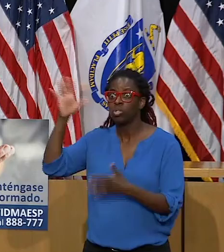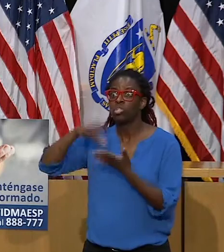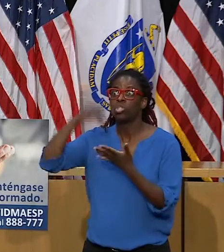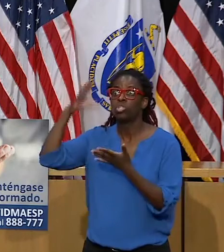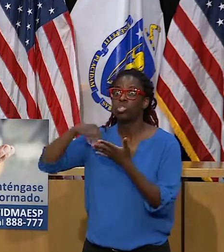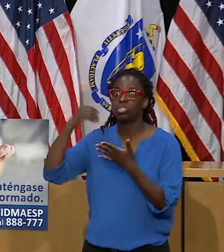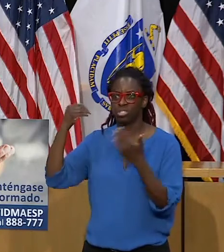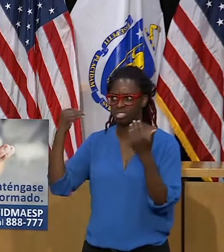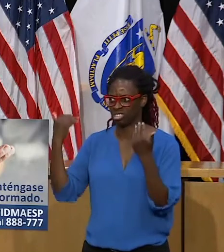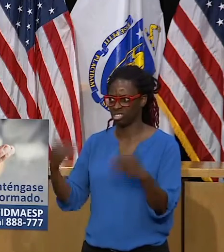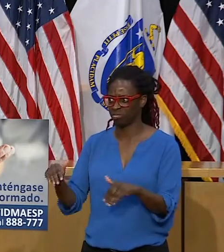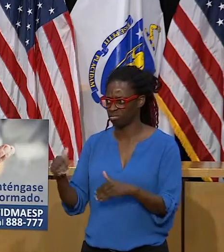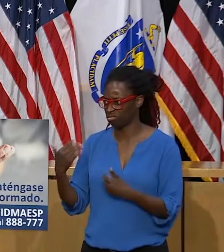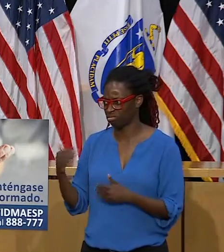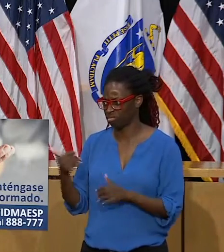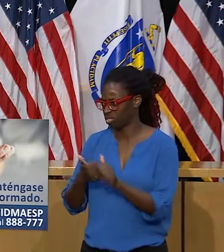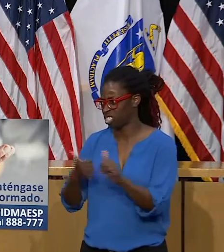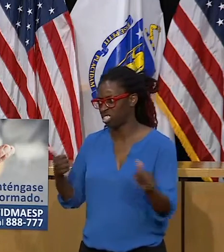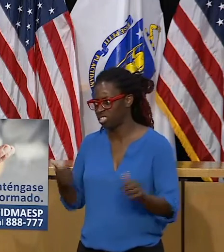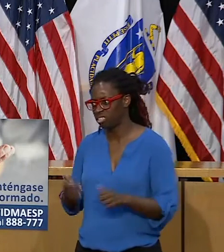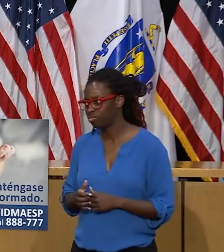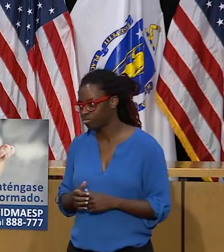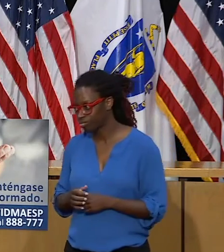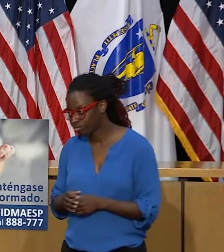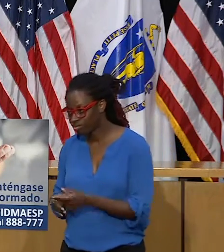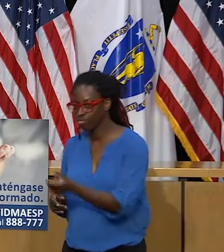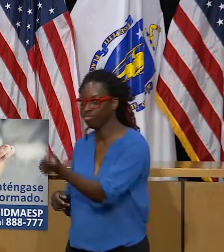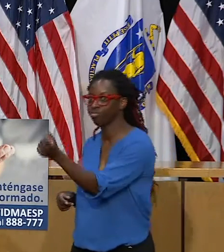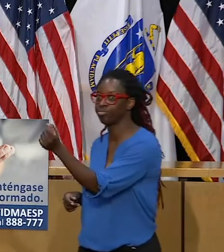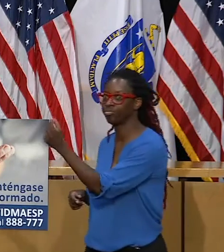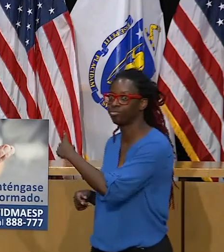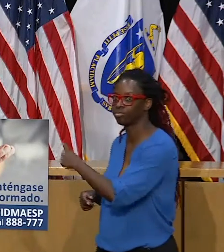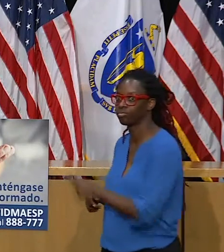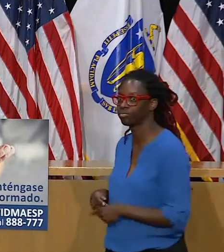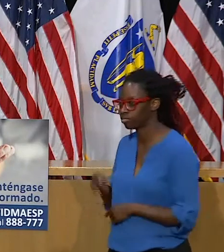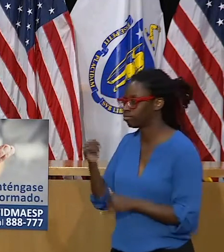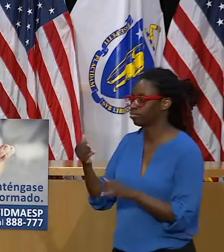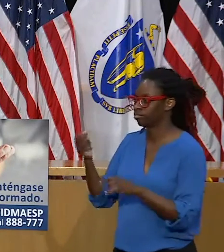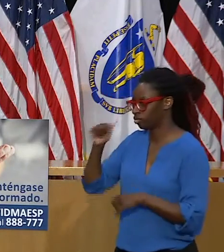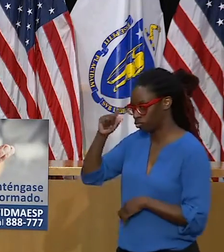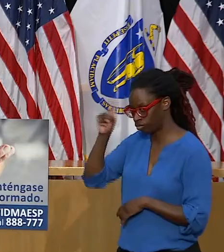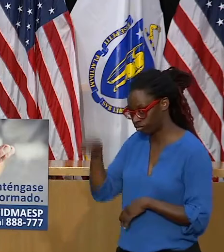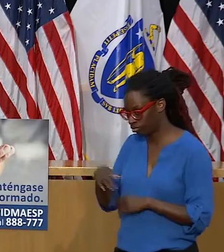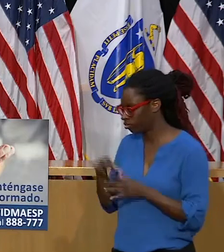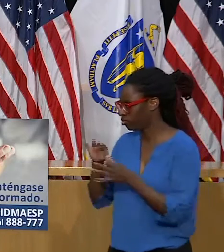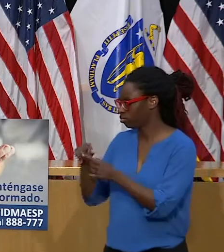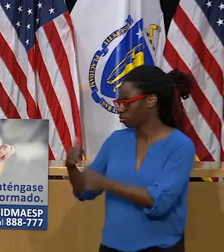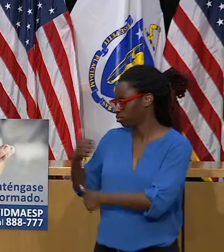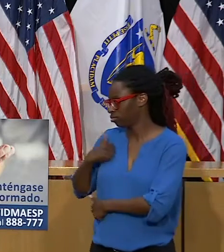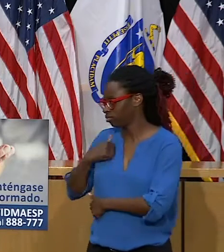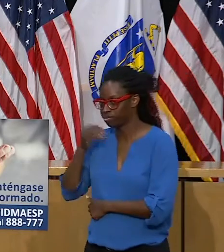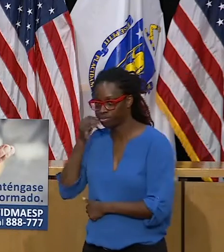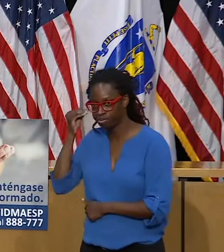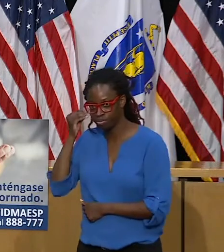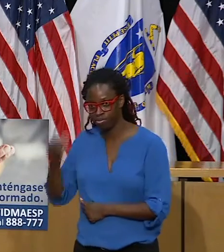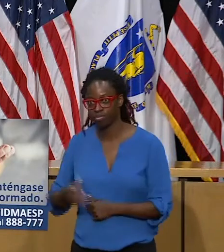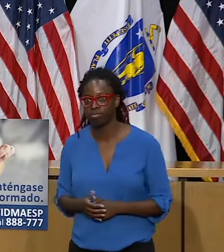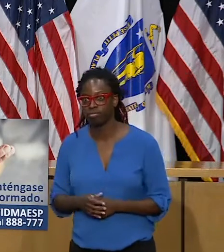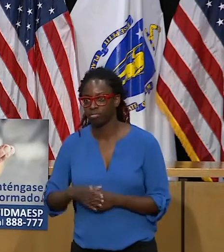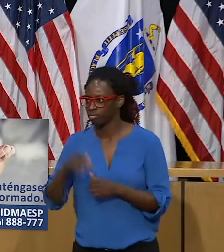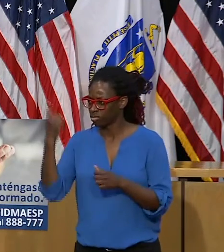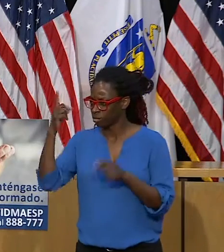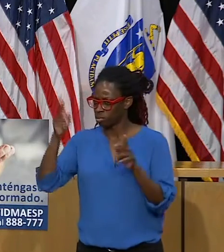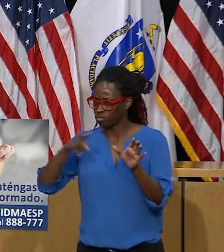The Board of Trustees at the Holyoke Soldiers Home, has any one of them resigned, or have you asked them to resign? I don't believe at this point any of them